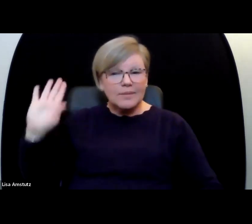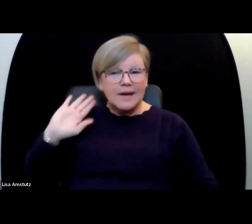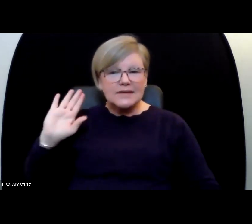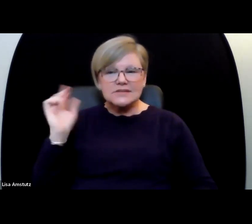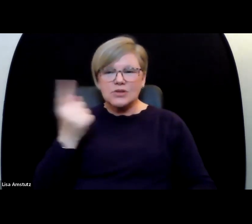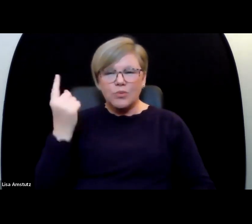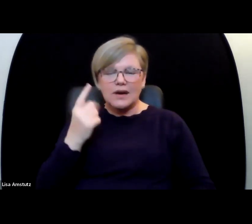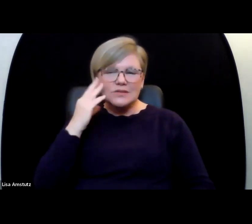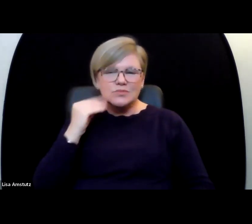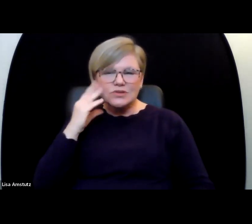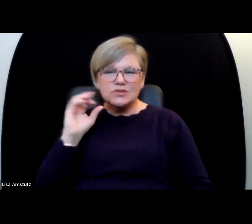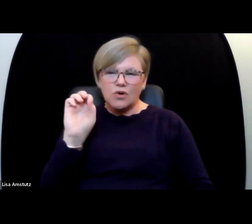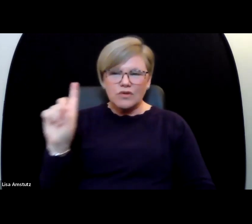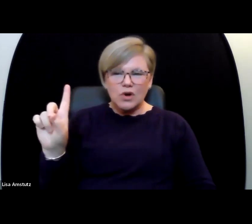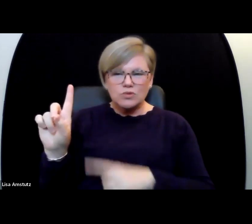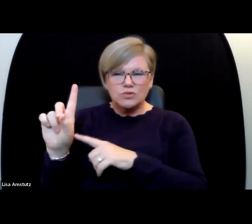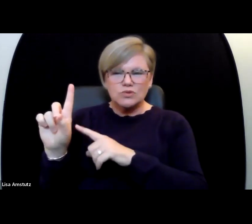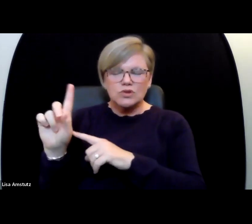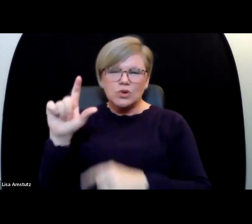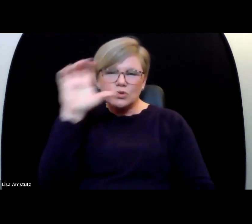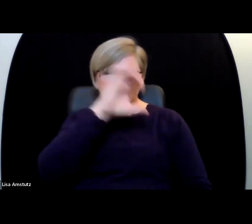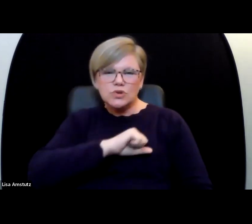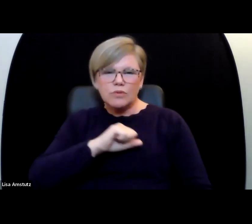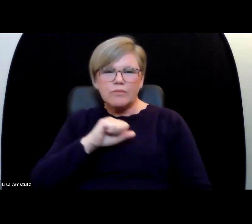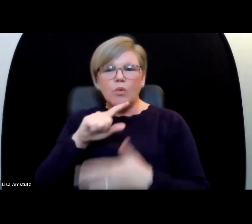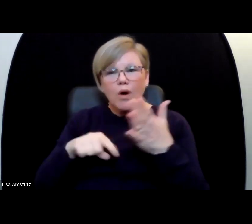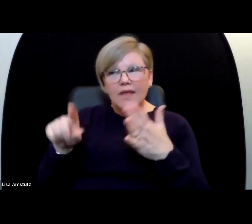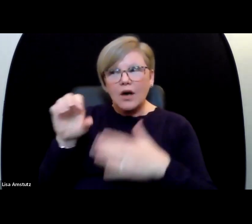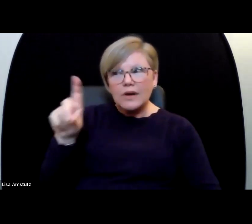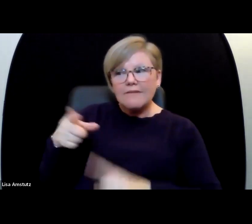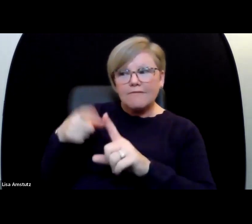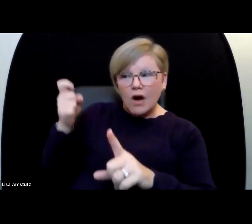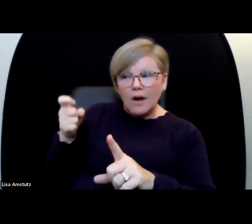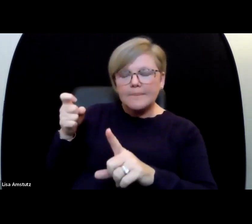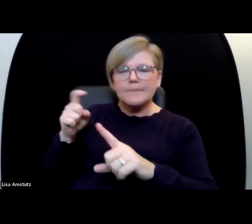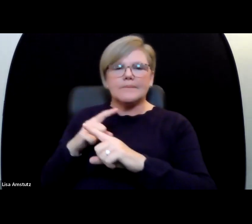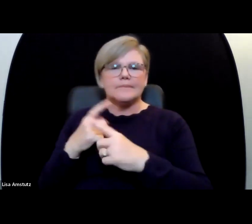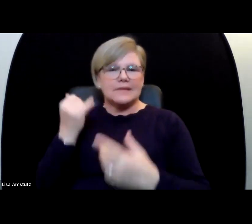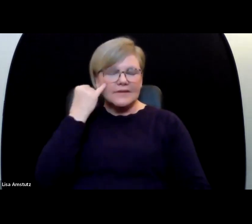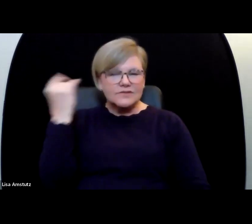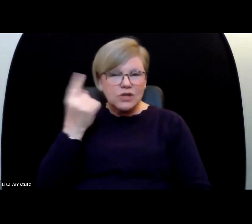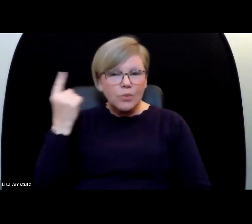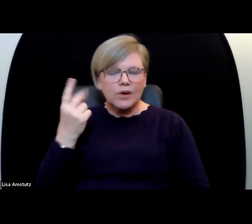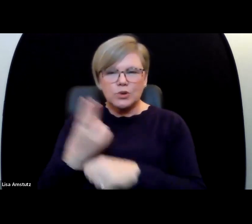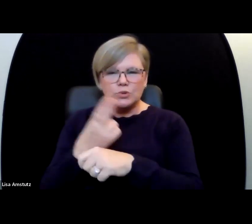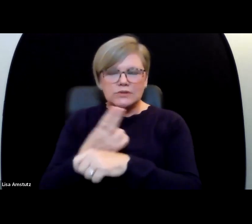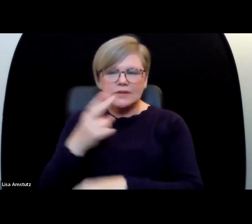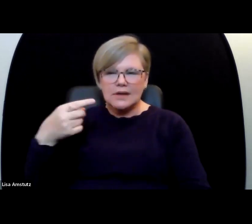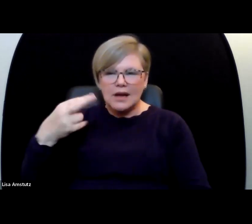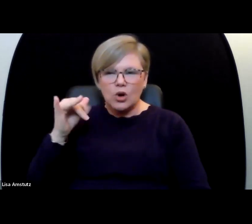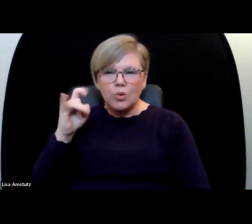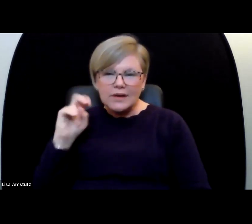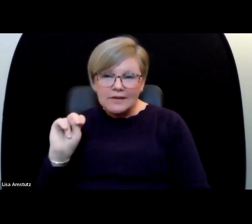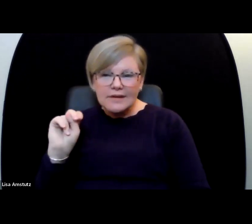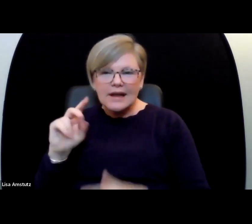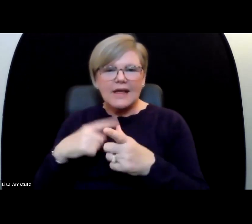someone overdosed, you kind of assumed, or you typically knew what they overdosed from. If someone had been using heroin and they